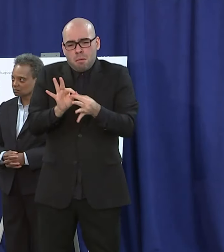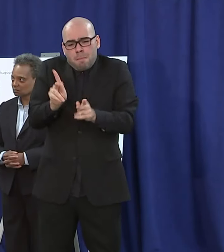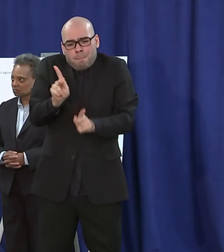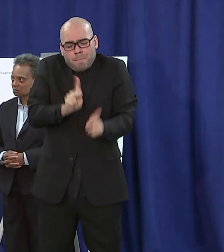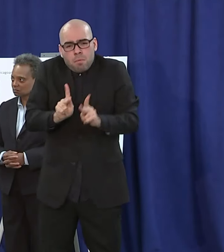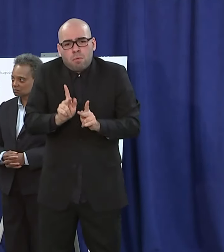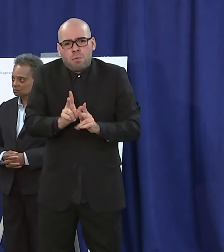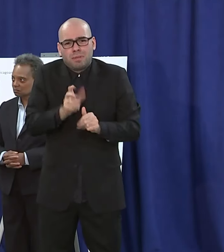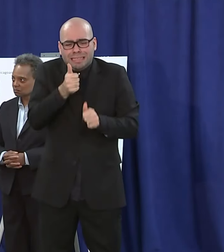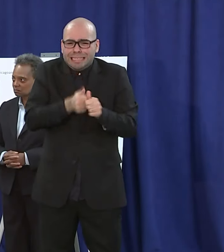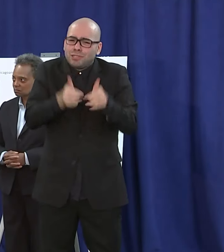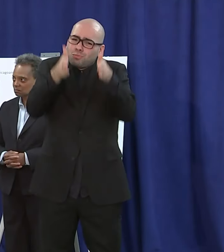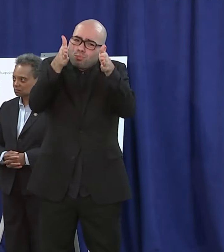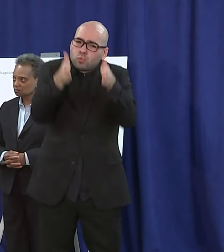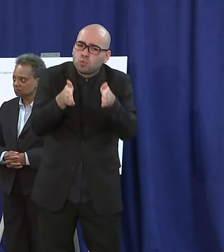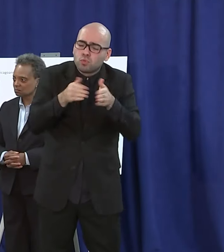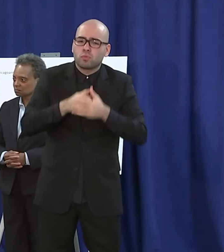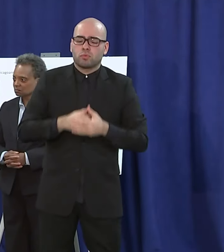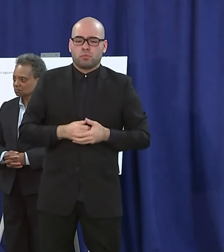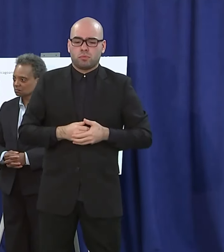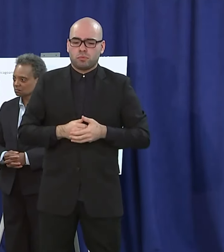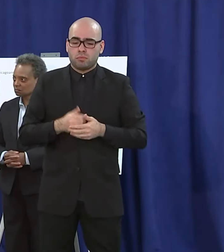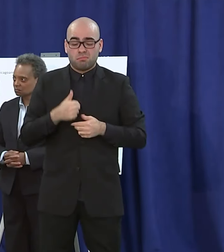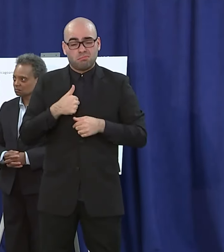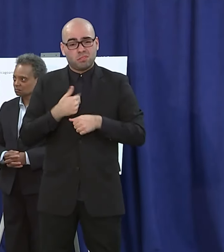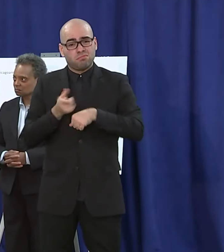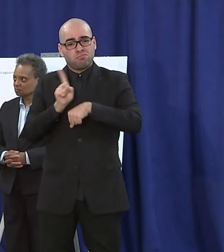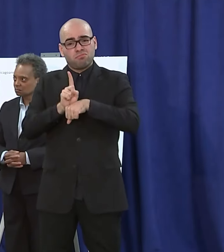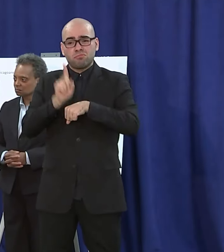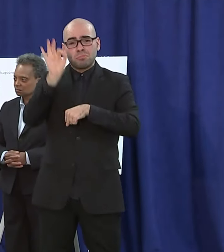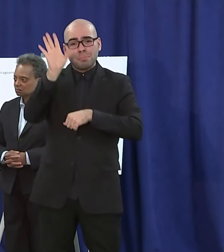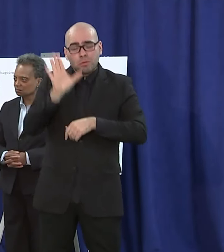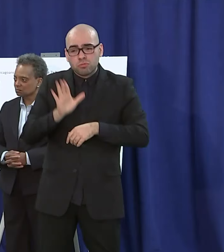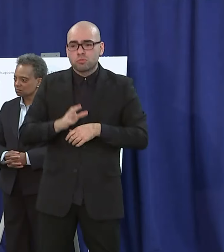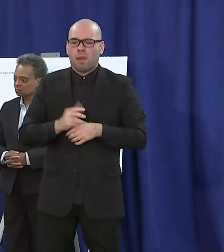I was challenged to preach through my virtual